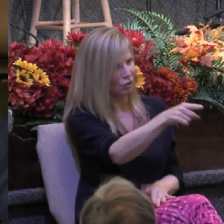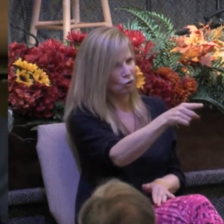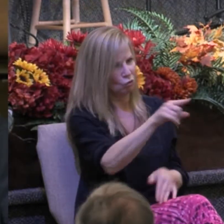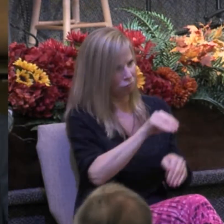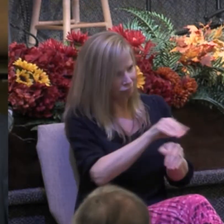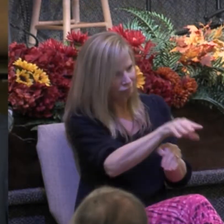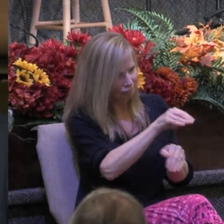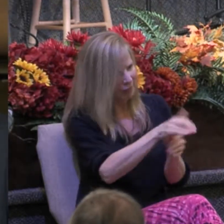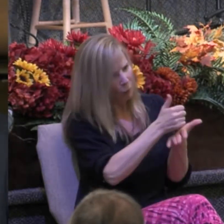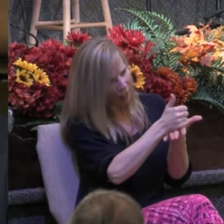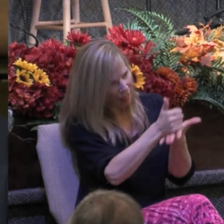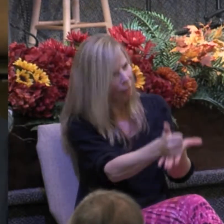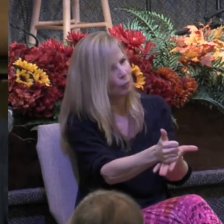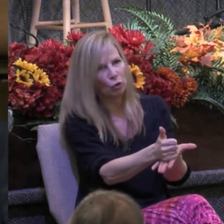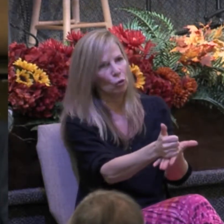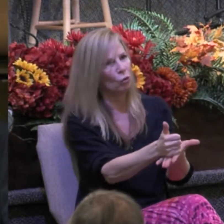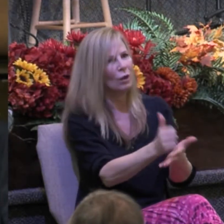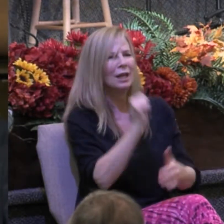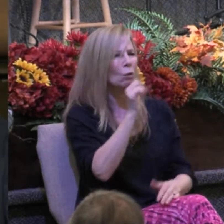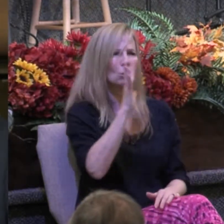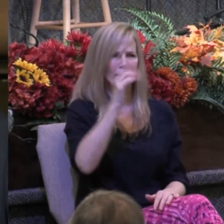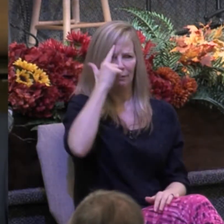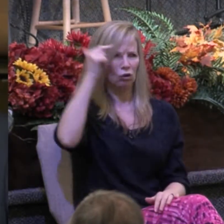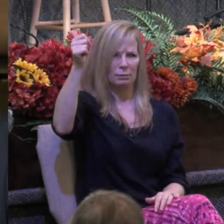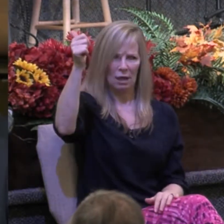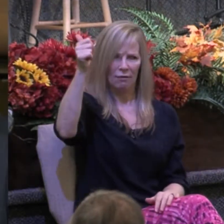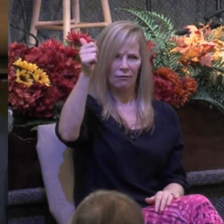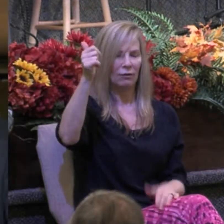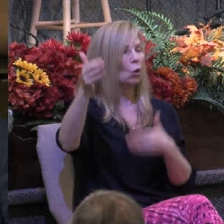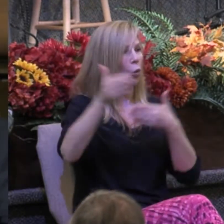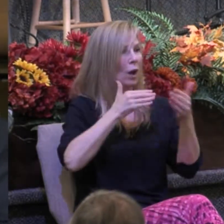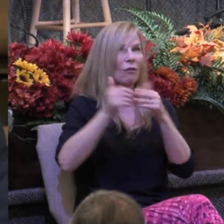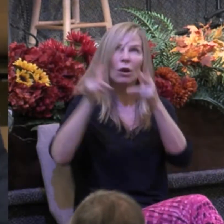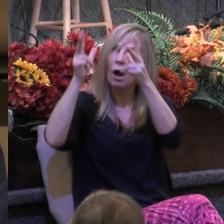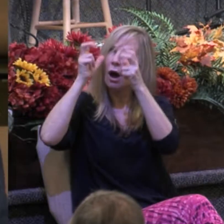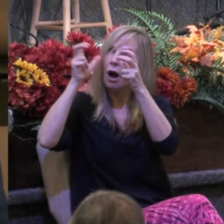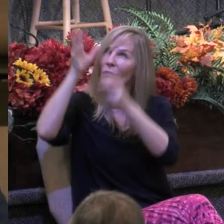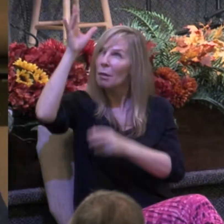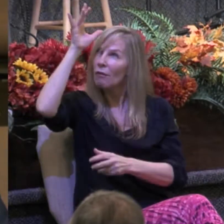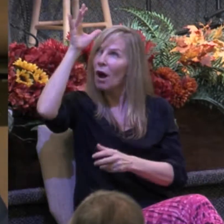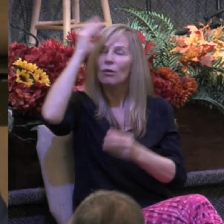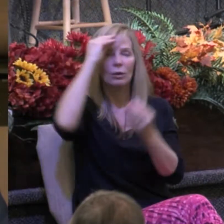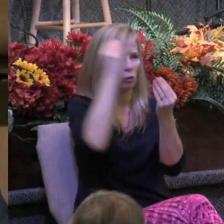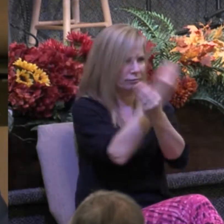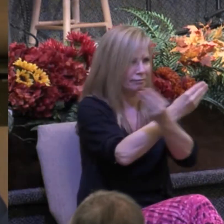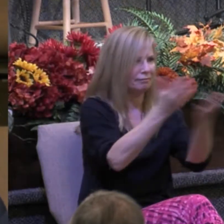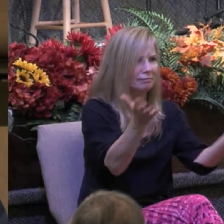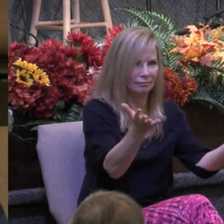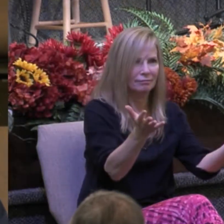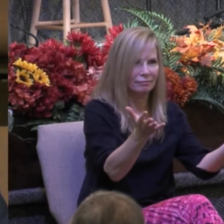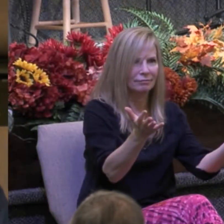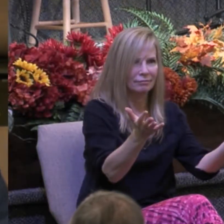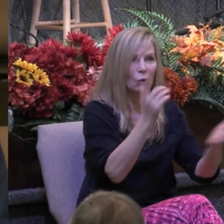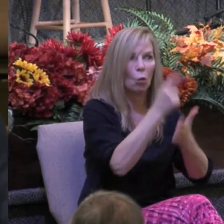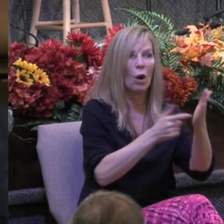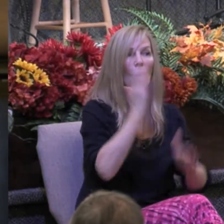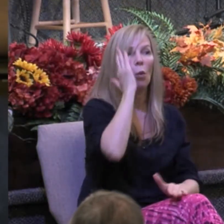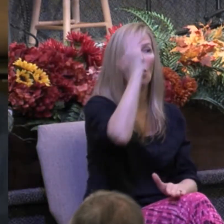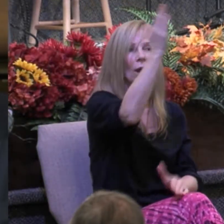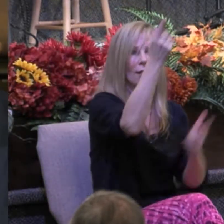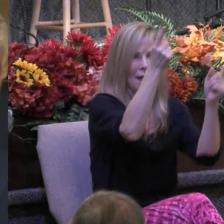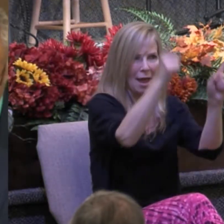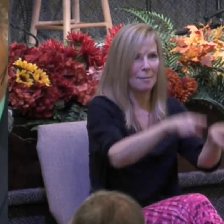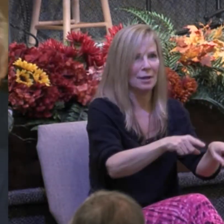all truth. For he will not speak on his own initiative, but whatever he hears, he'll speak and he will disclose to you what is to come. He